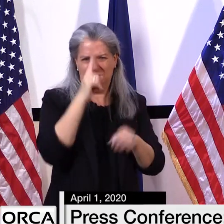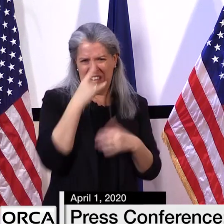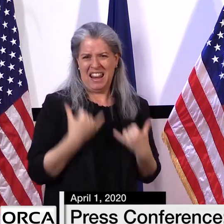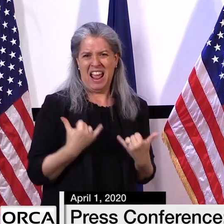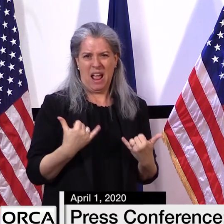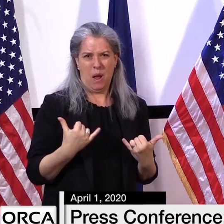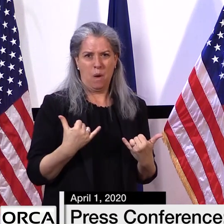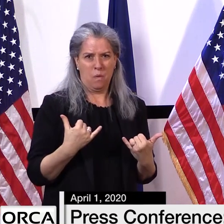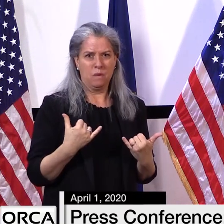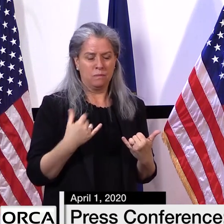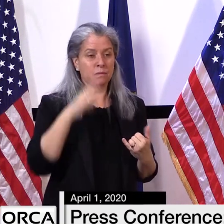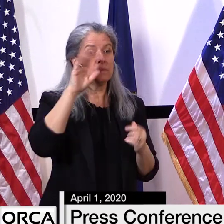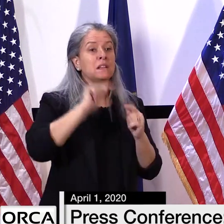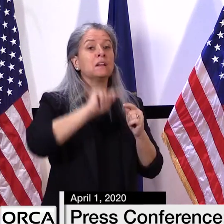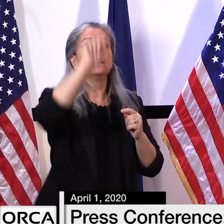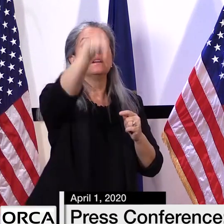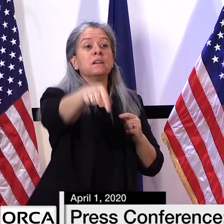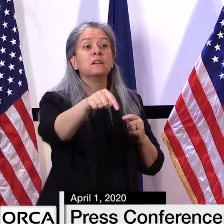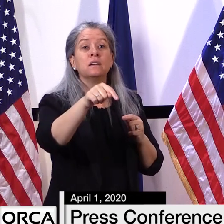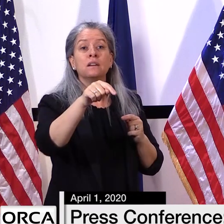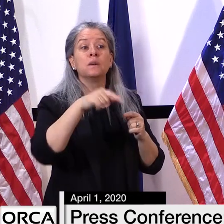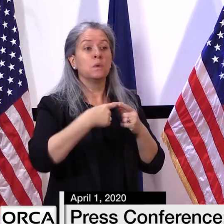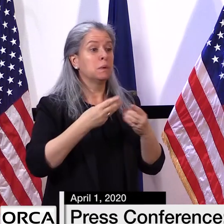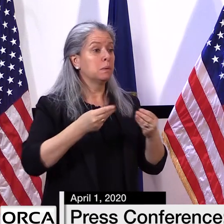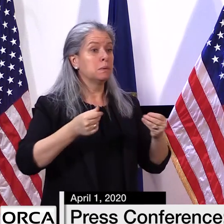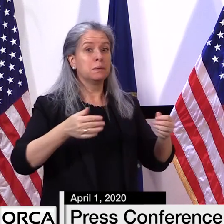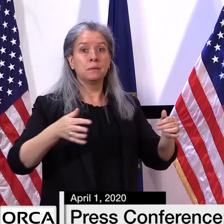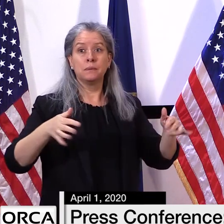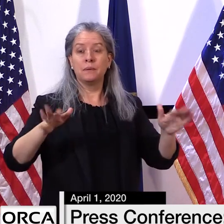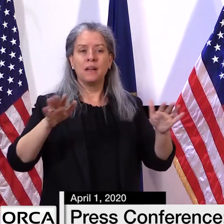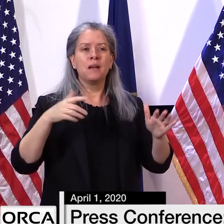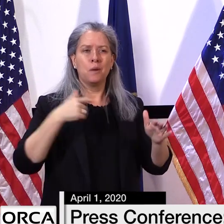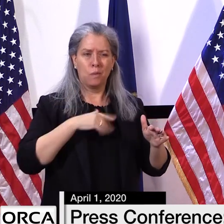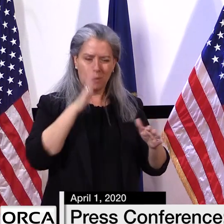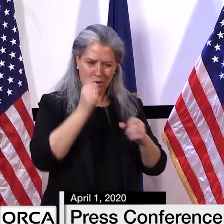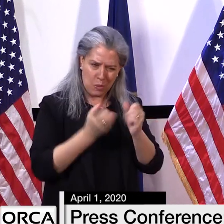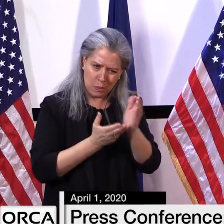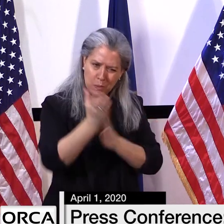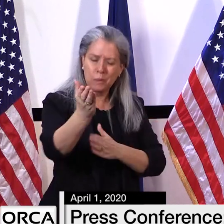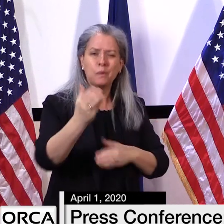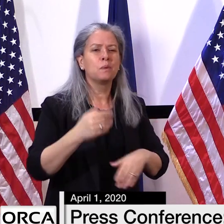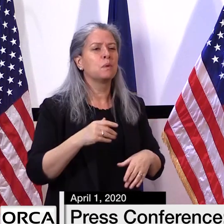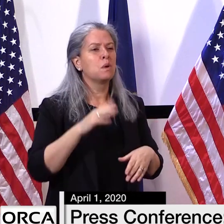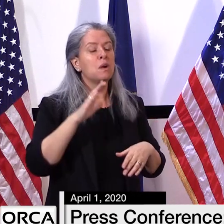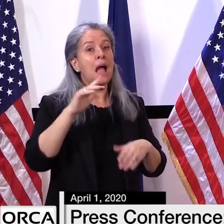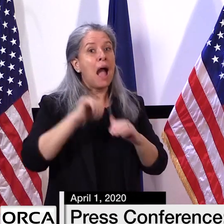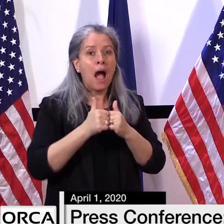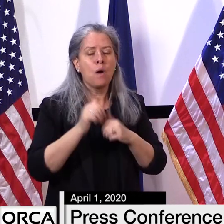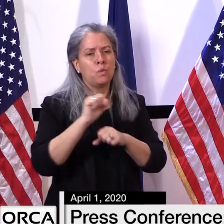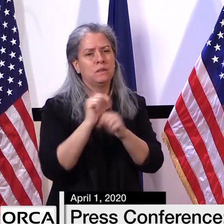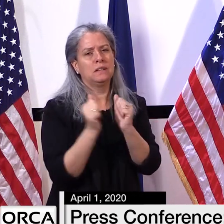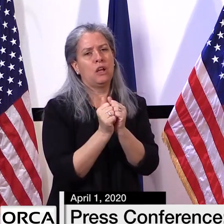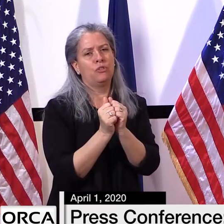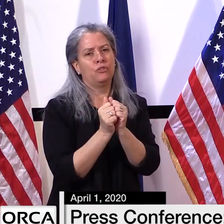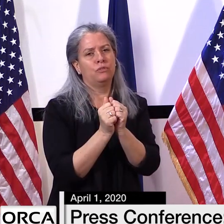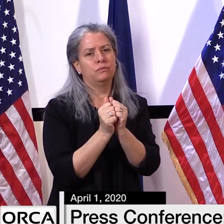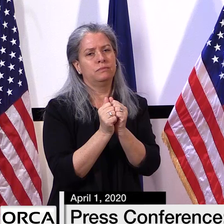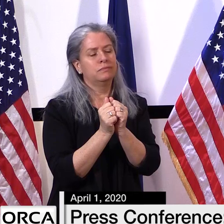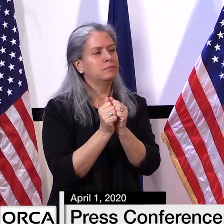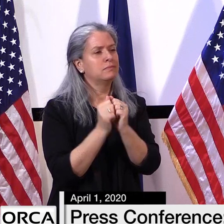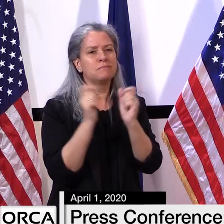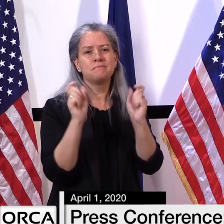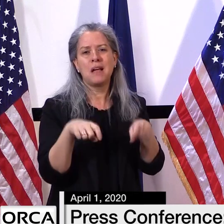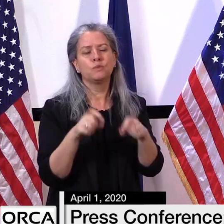We're going to get through this, and we're going to do it together. Not because of any one person or any one strategy, but because we're